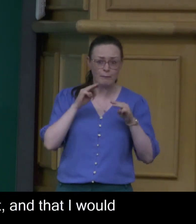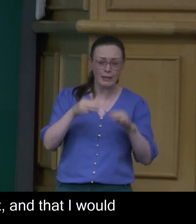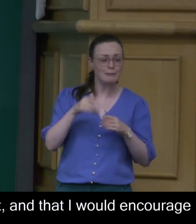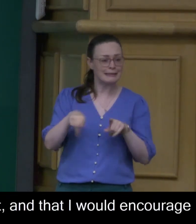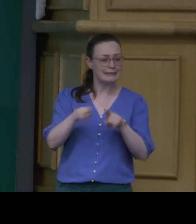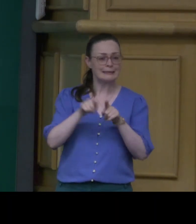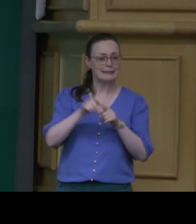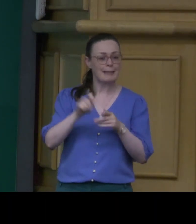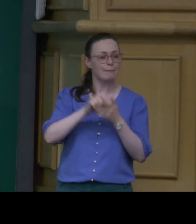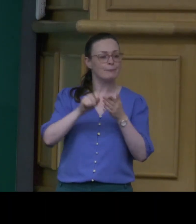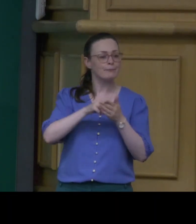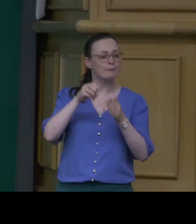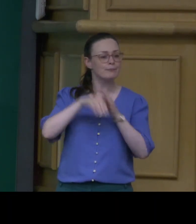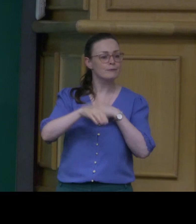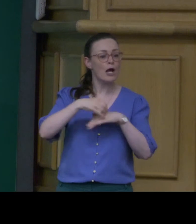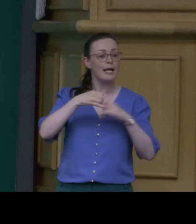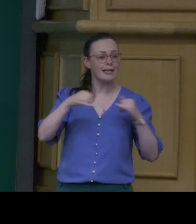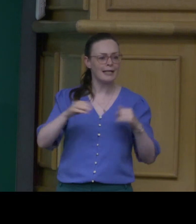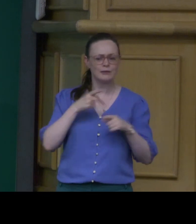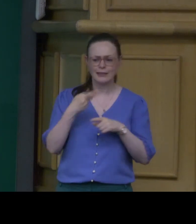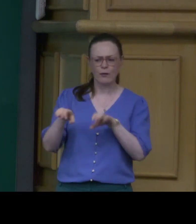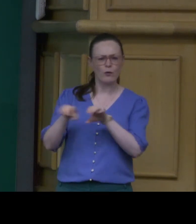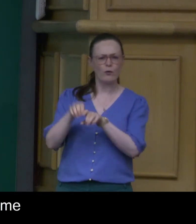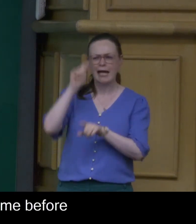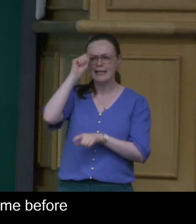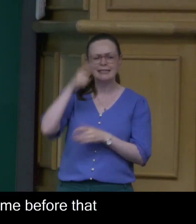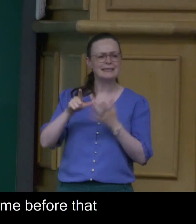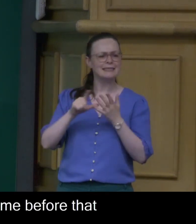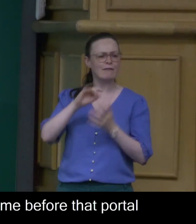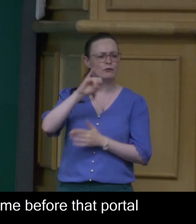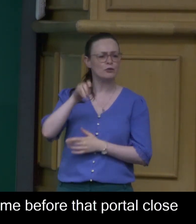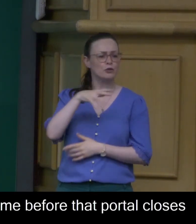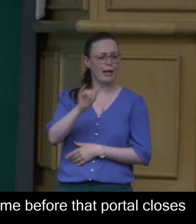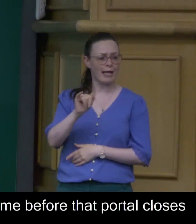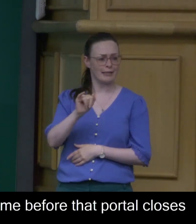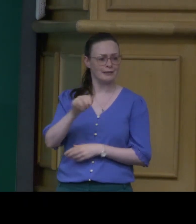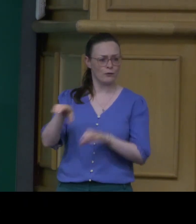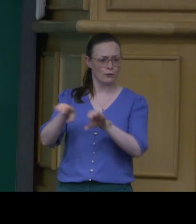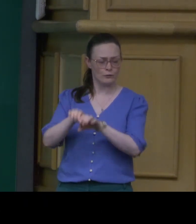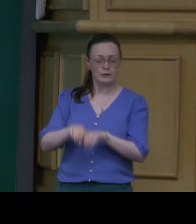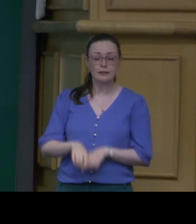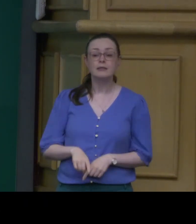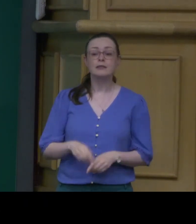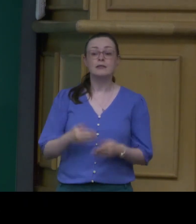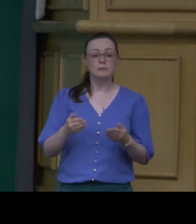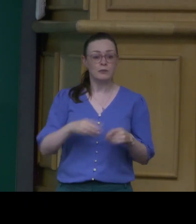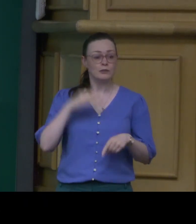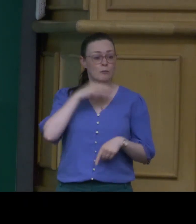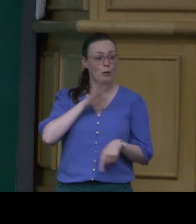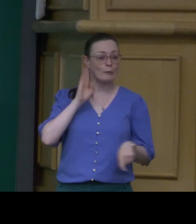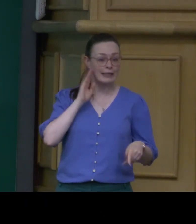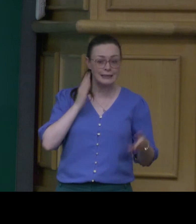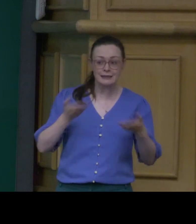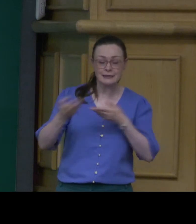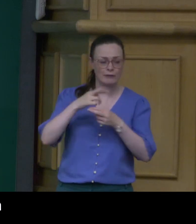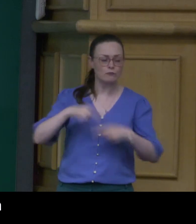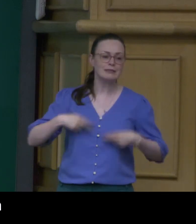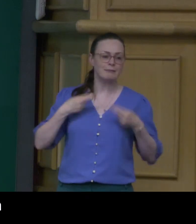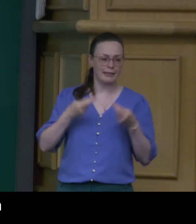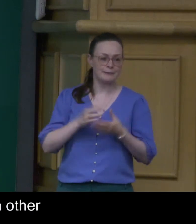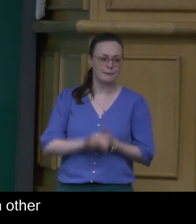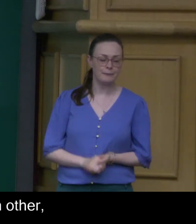do the same before that portal closes, I think on the 7th of July next, so we listen to each other with